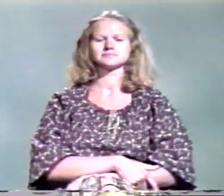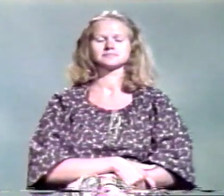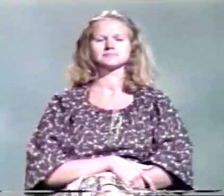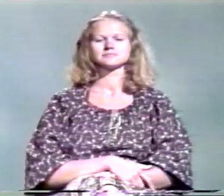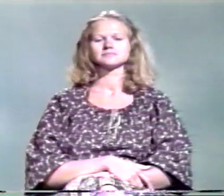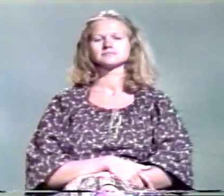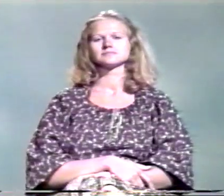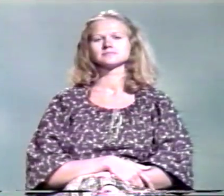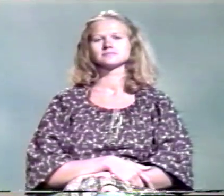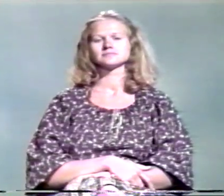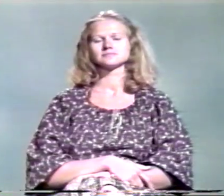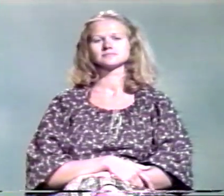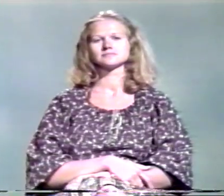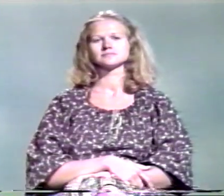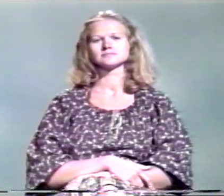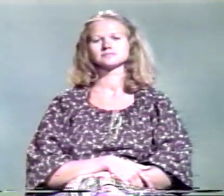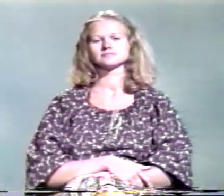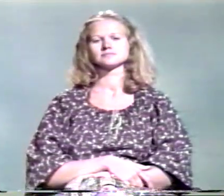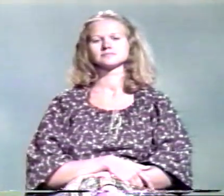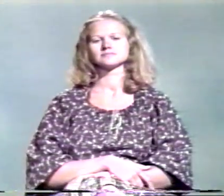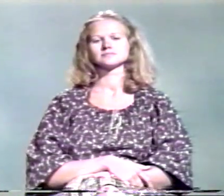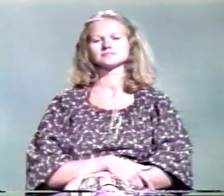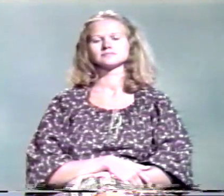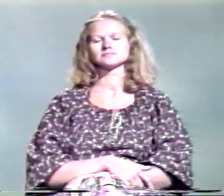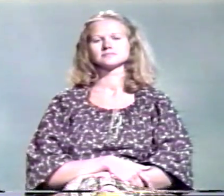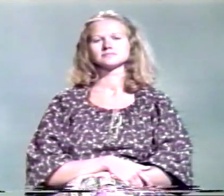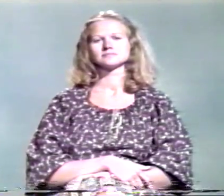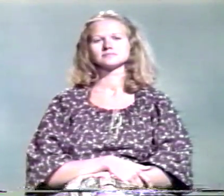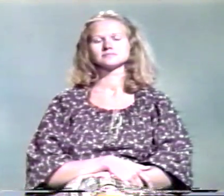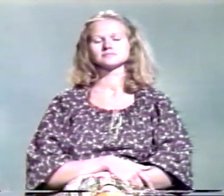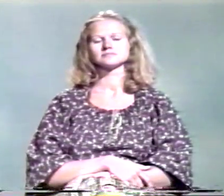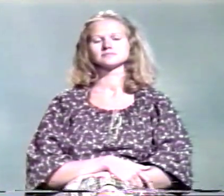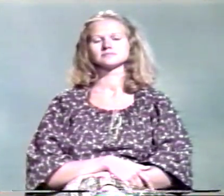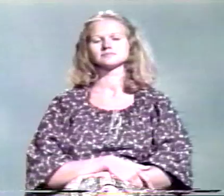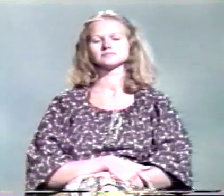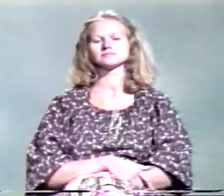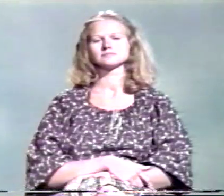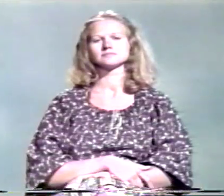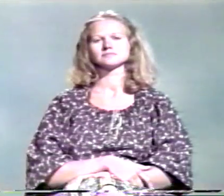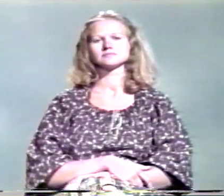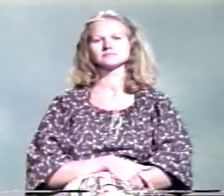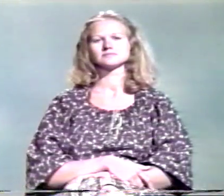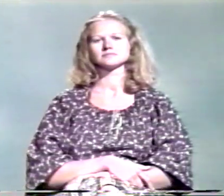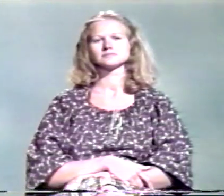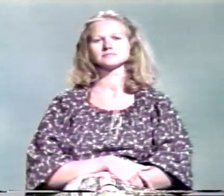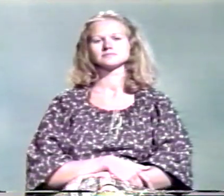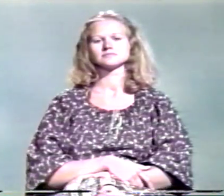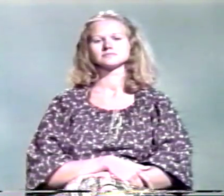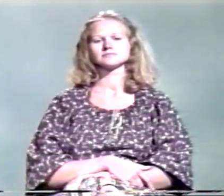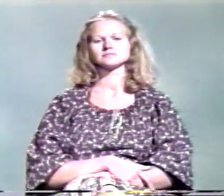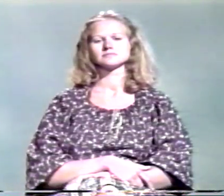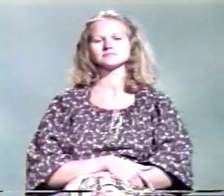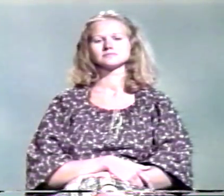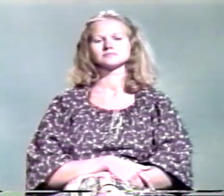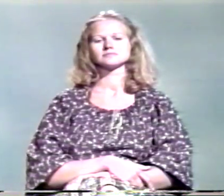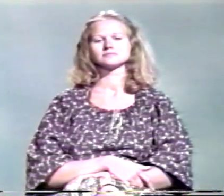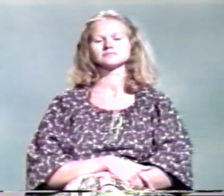The dogs were continuously playing. The form of the sign playing that you saw, where the hands move in a circle, gives you the meaning